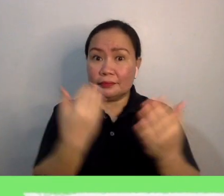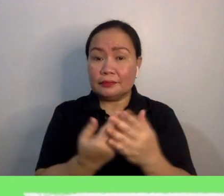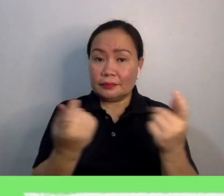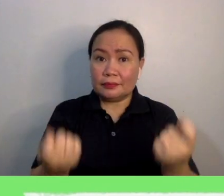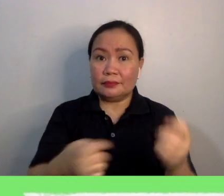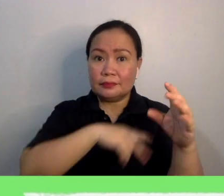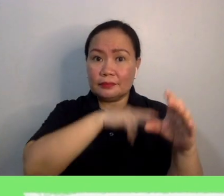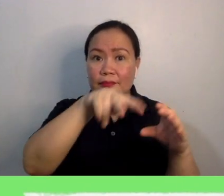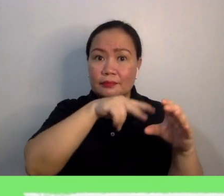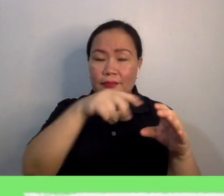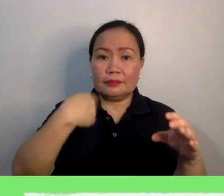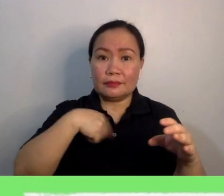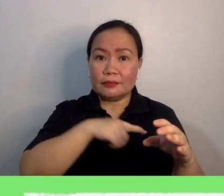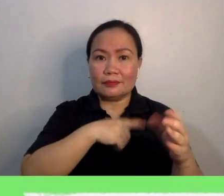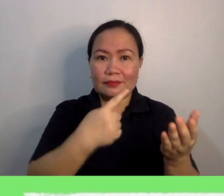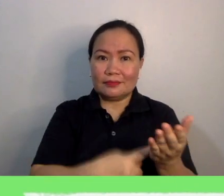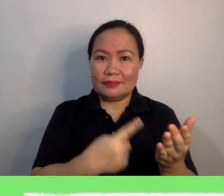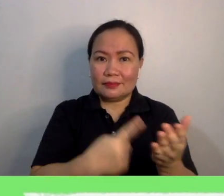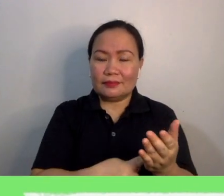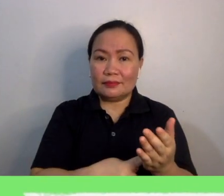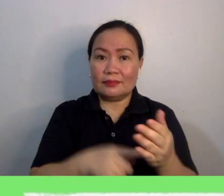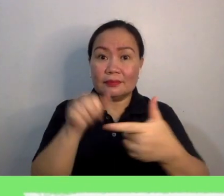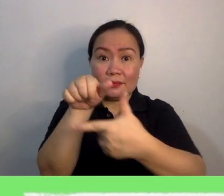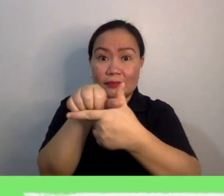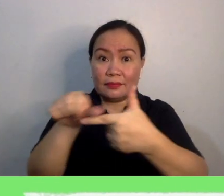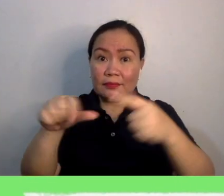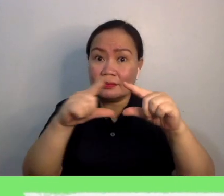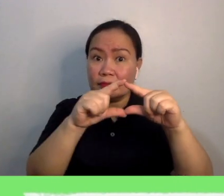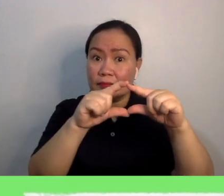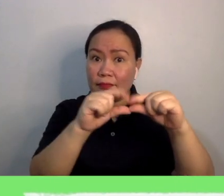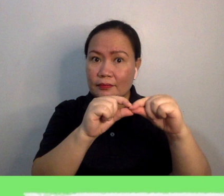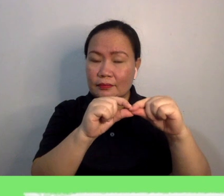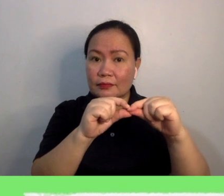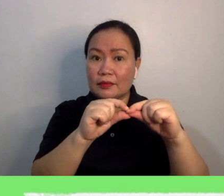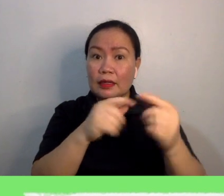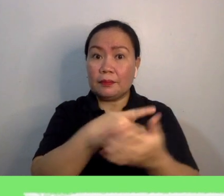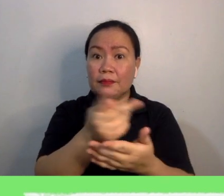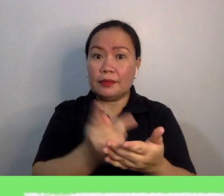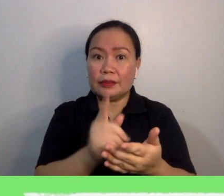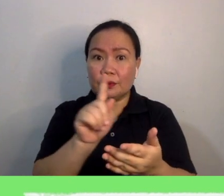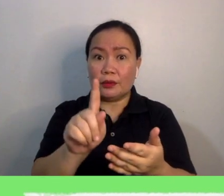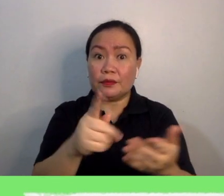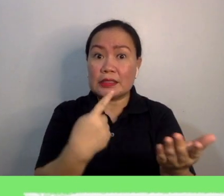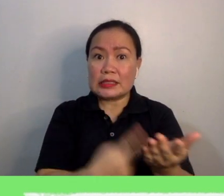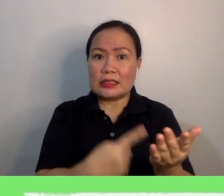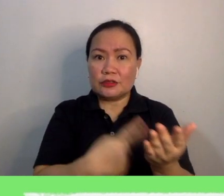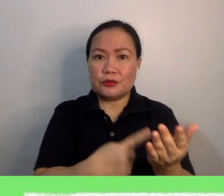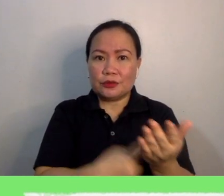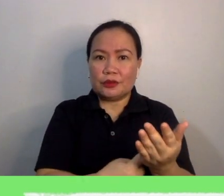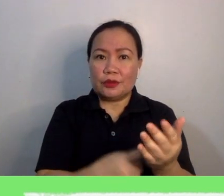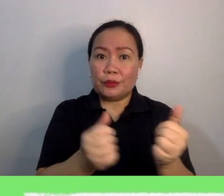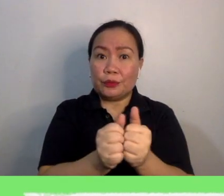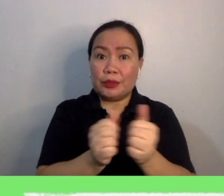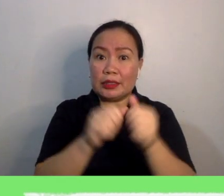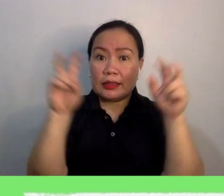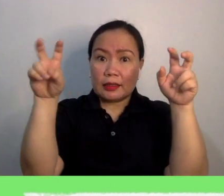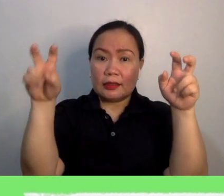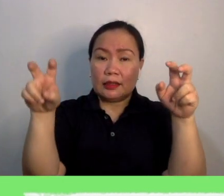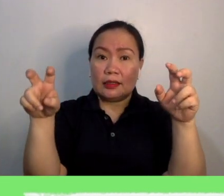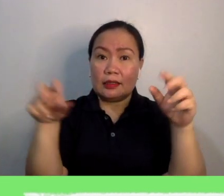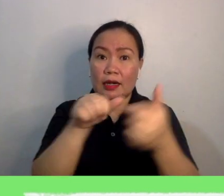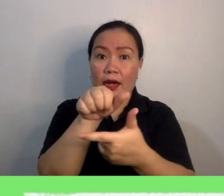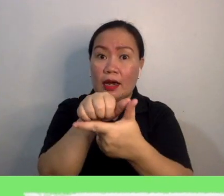Hi mga kawawmat, in this video we will discuss angle pairs. So this is the part 1 of our discussion with the